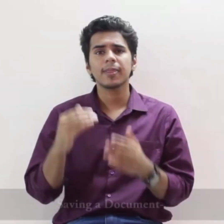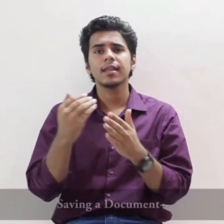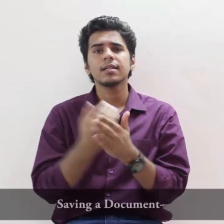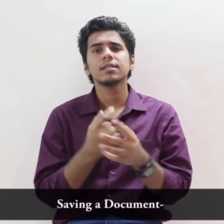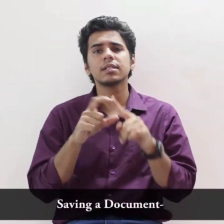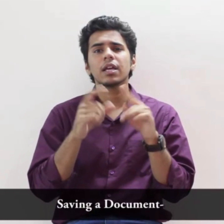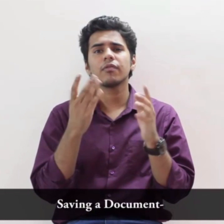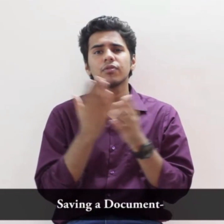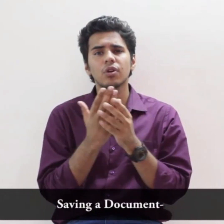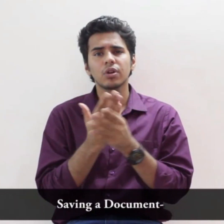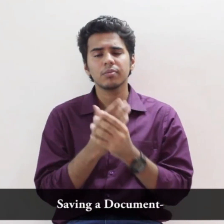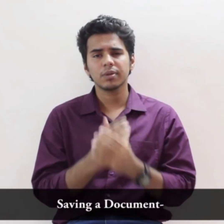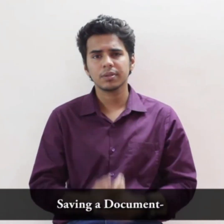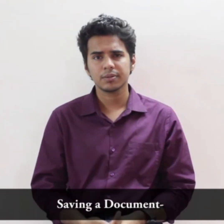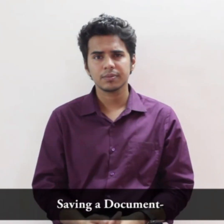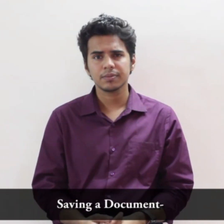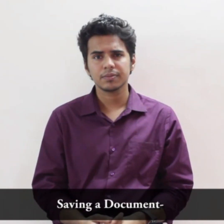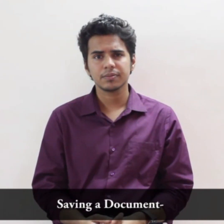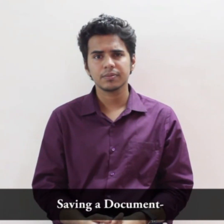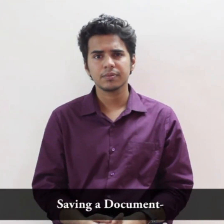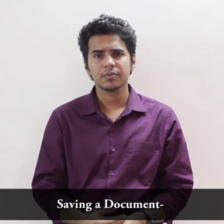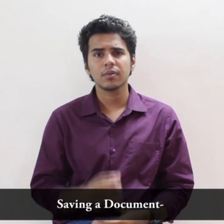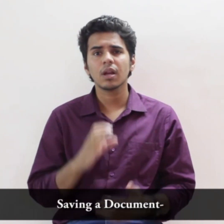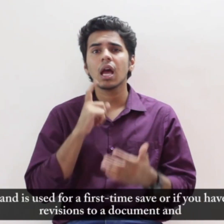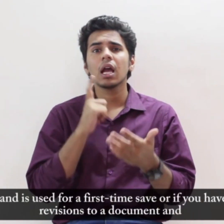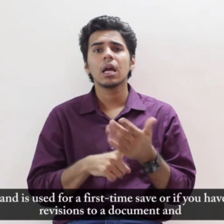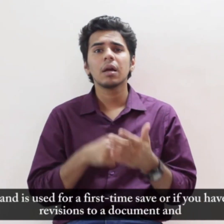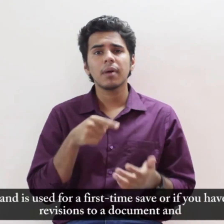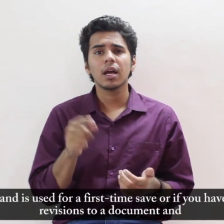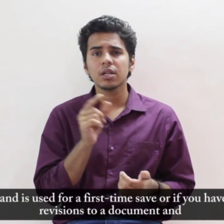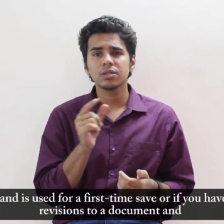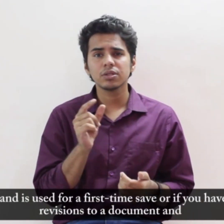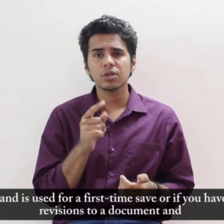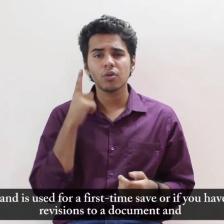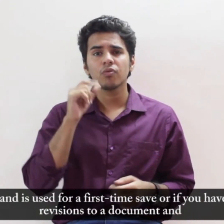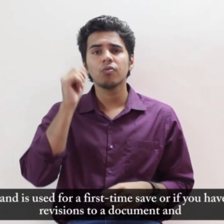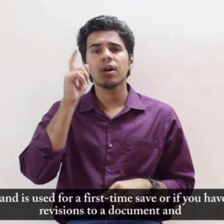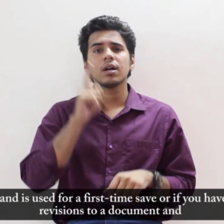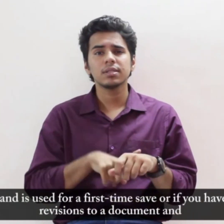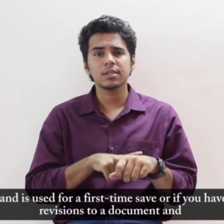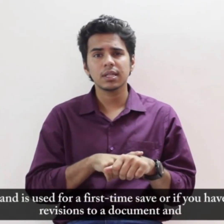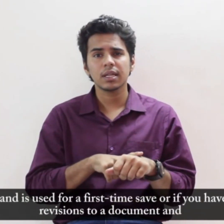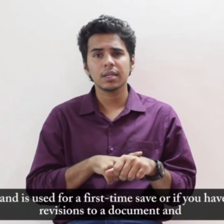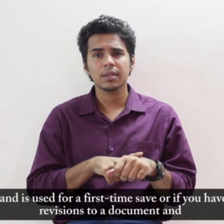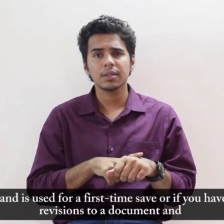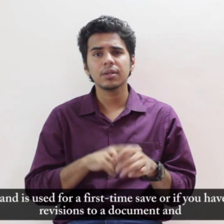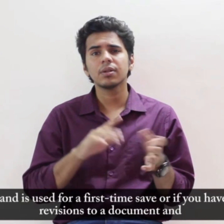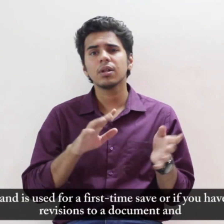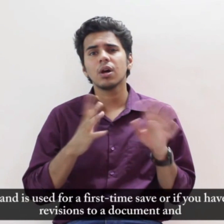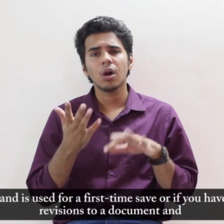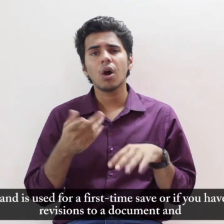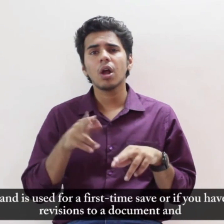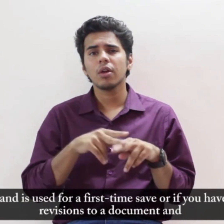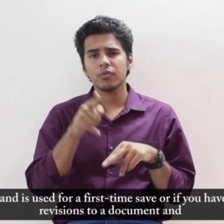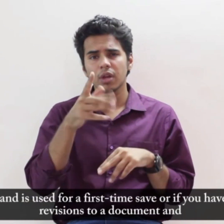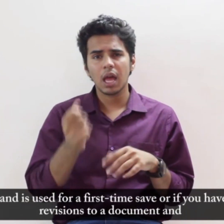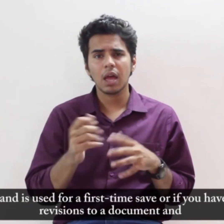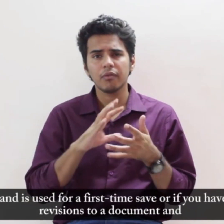Saving a document. A command is used for the first time save or if you have created revisions to a